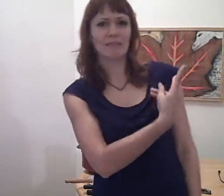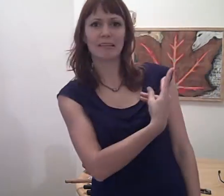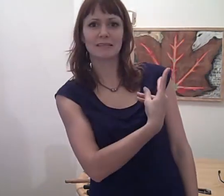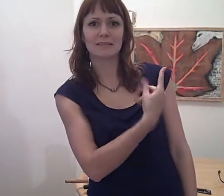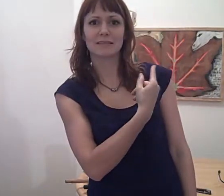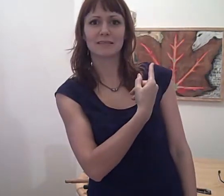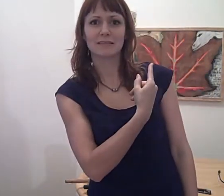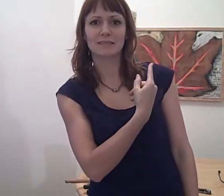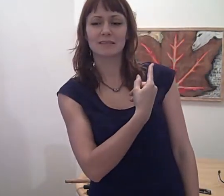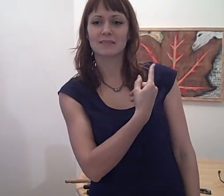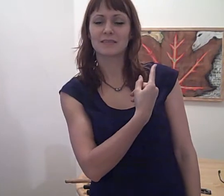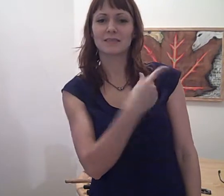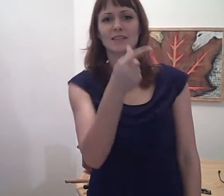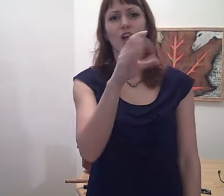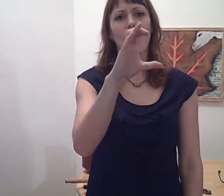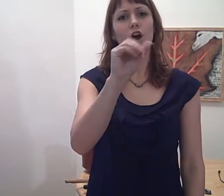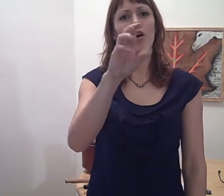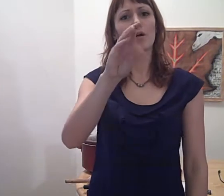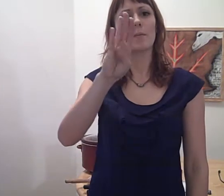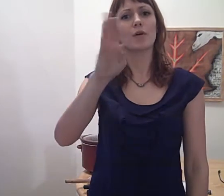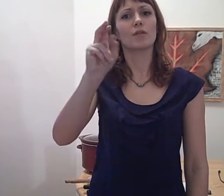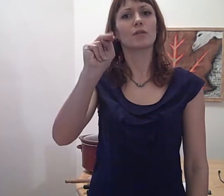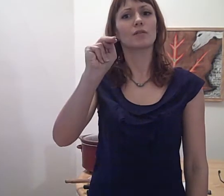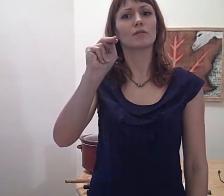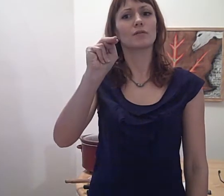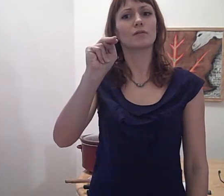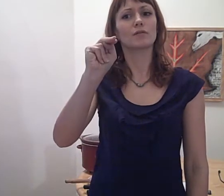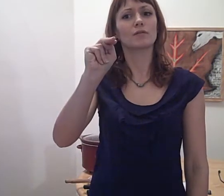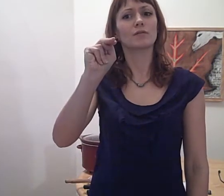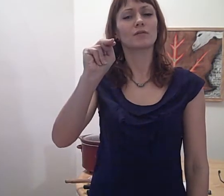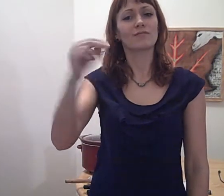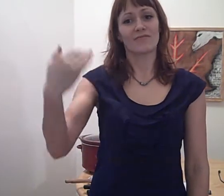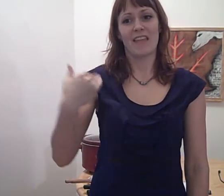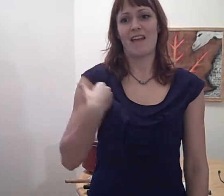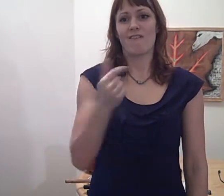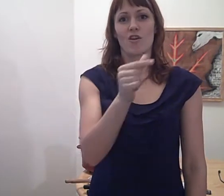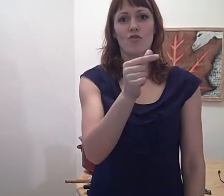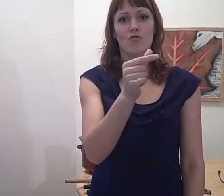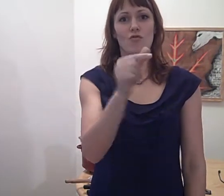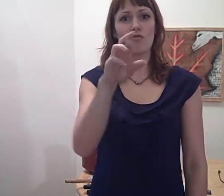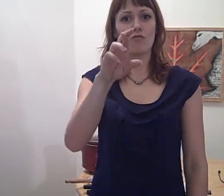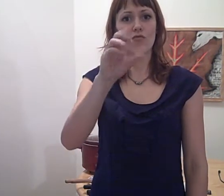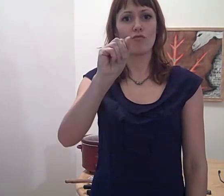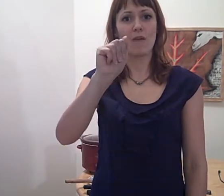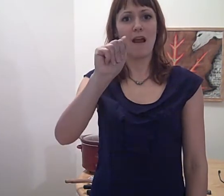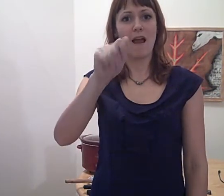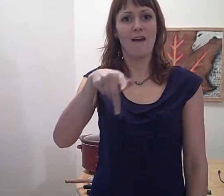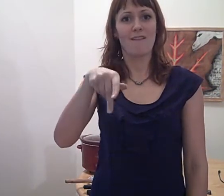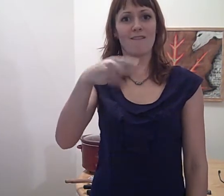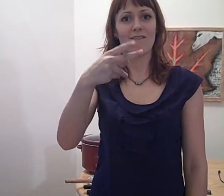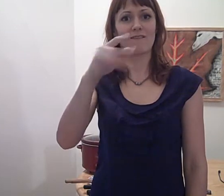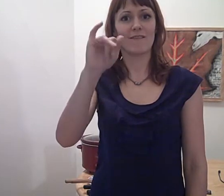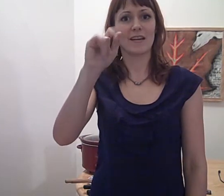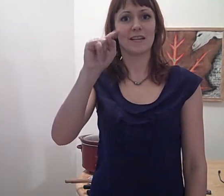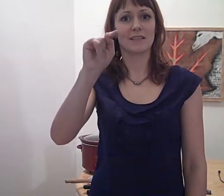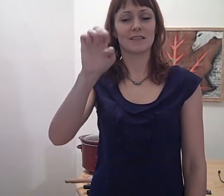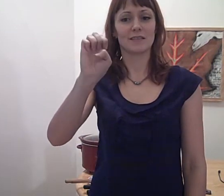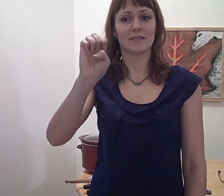graphite is blasted by a vapor, and when the vaporized carbon condenses, it